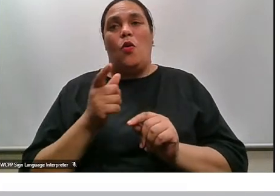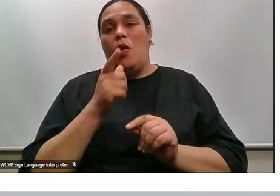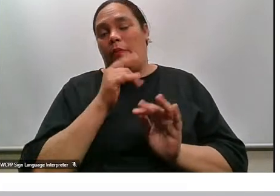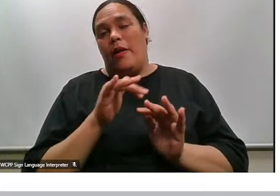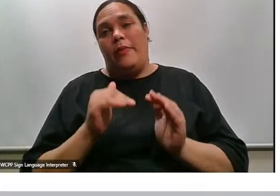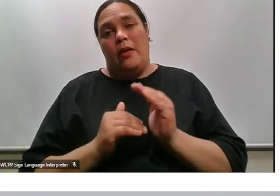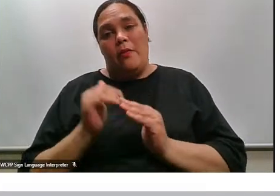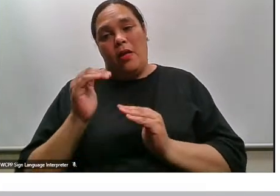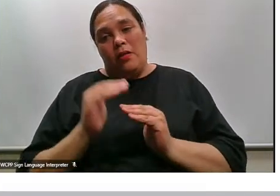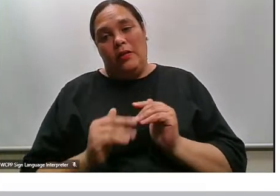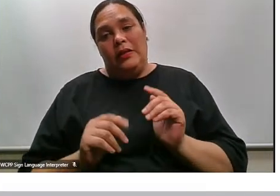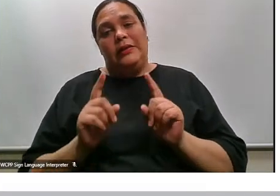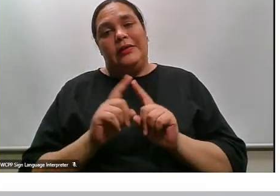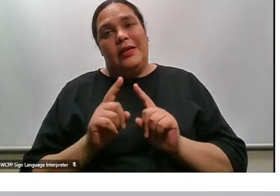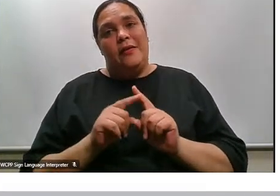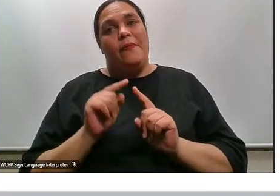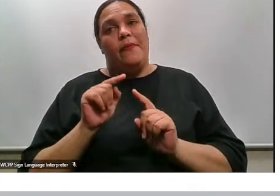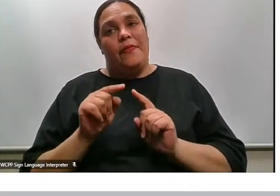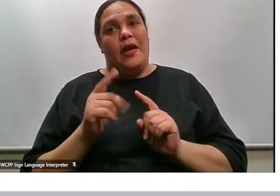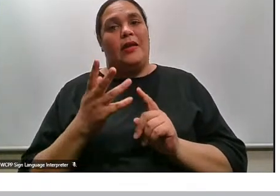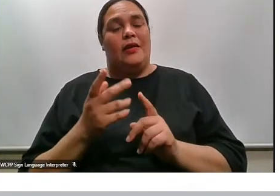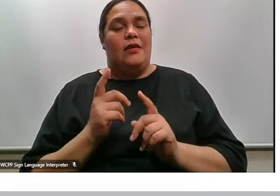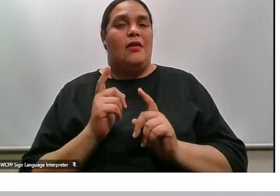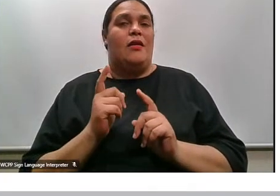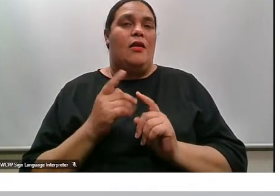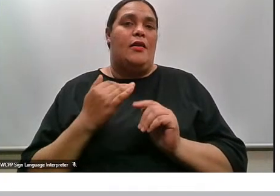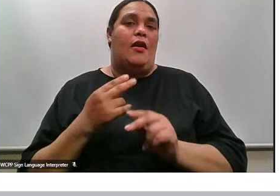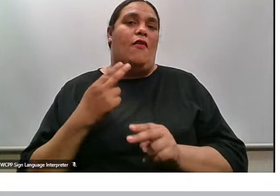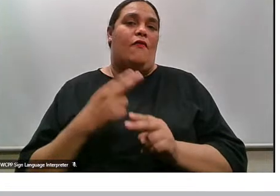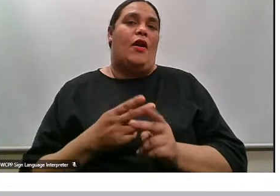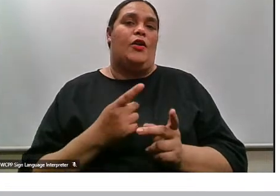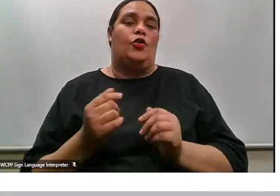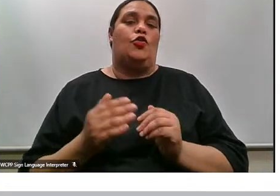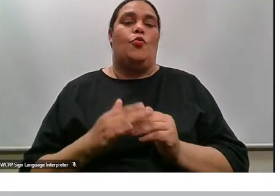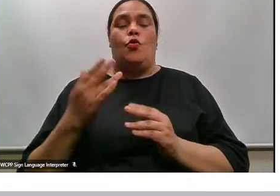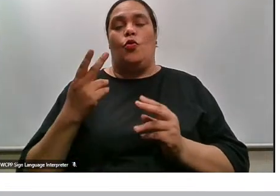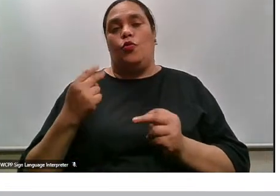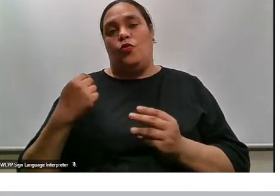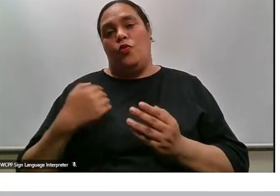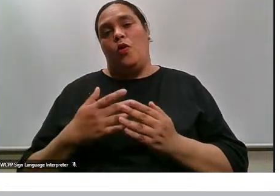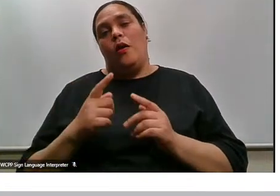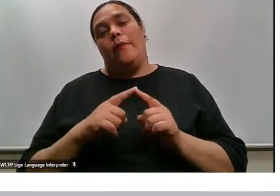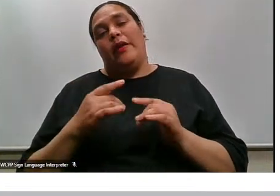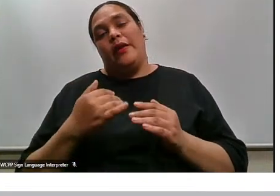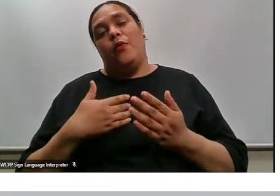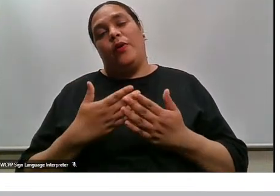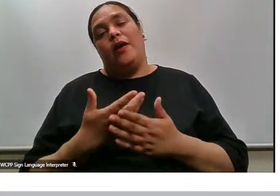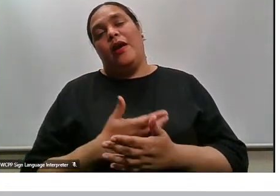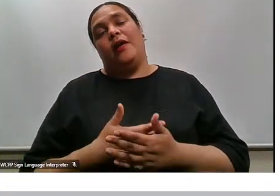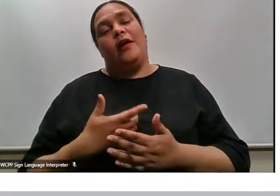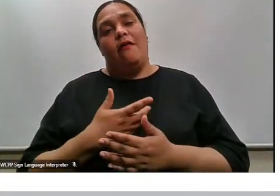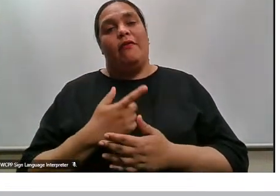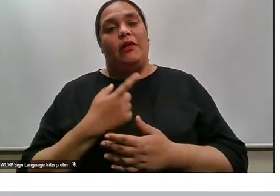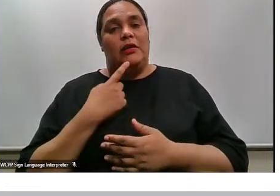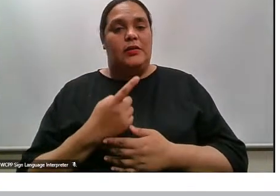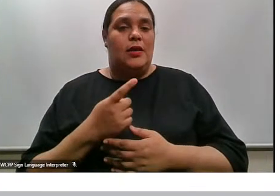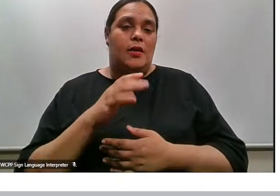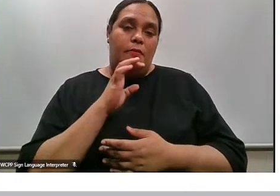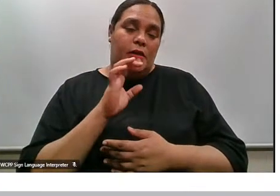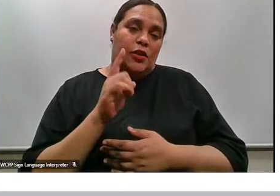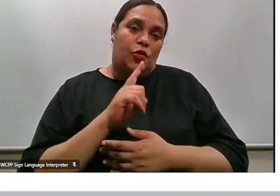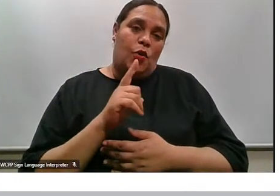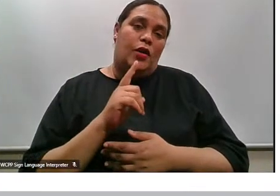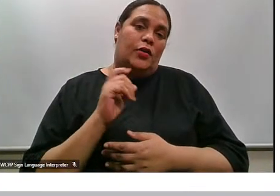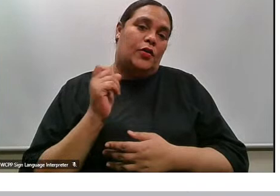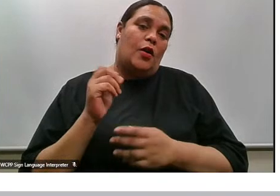buildings, and that was now finalized most recently. We can now comfortably say that it's on